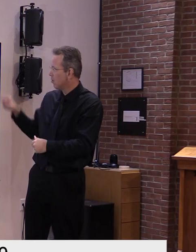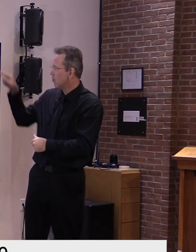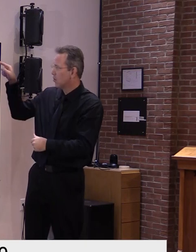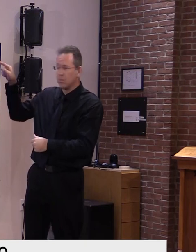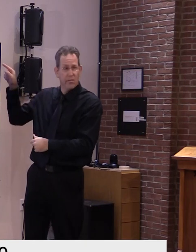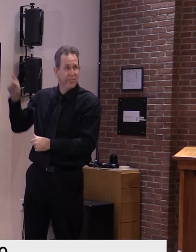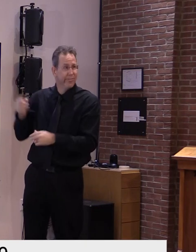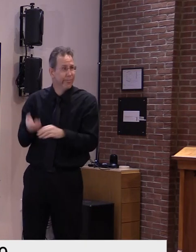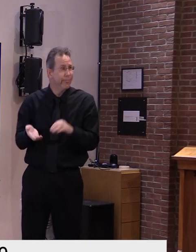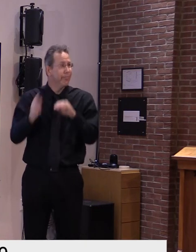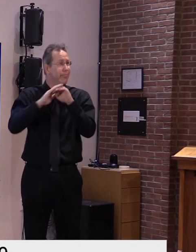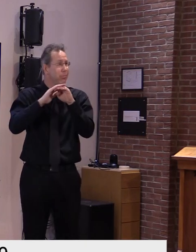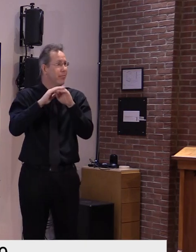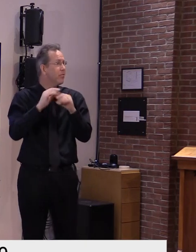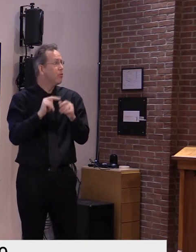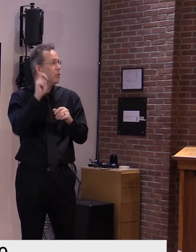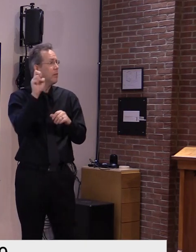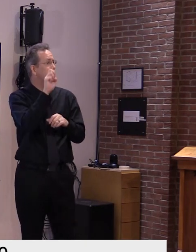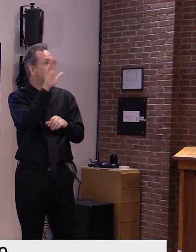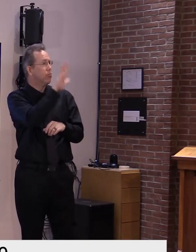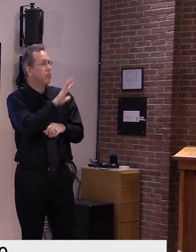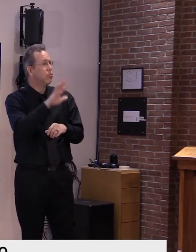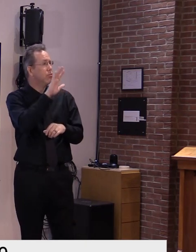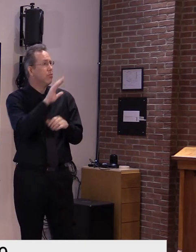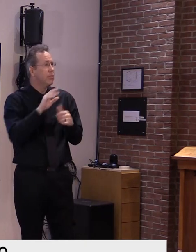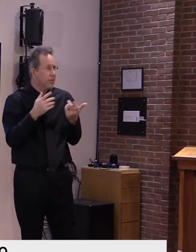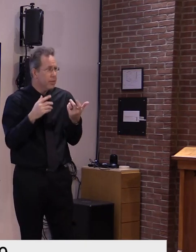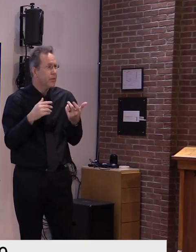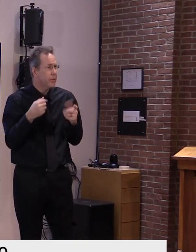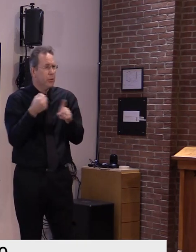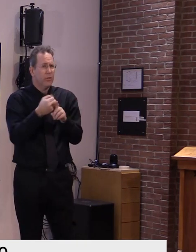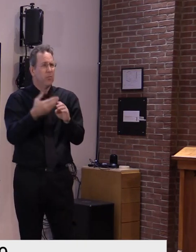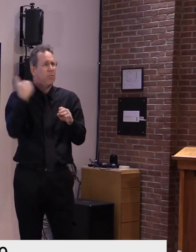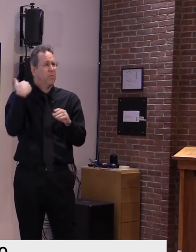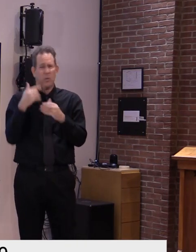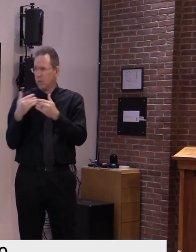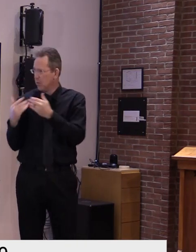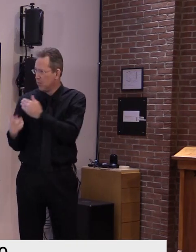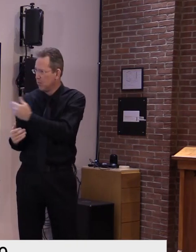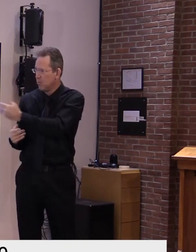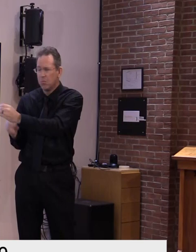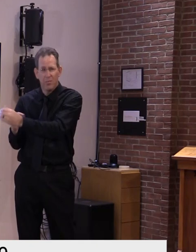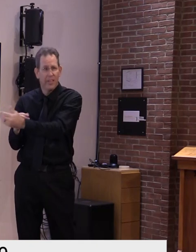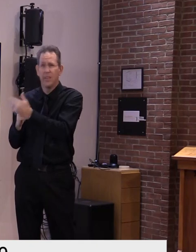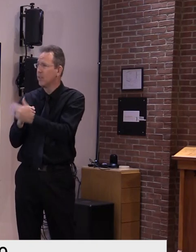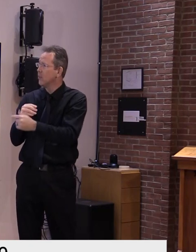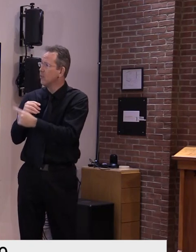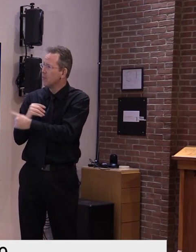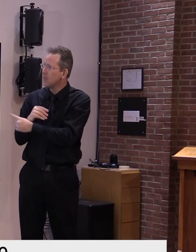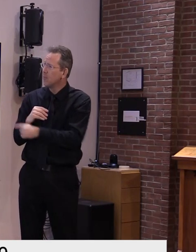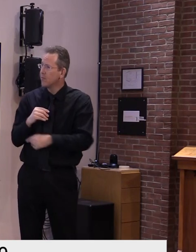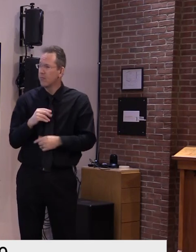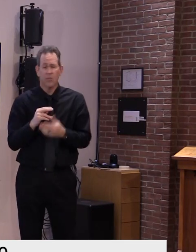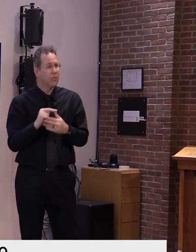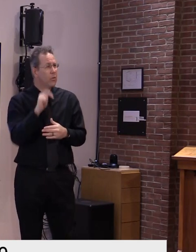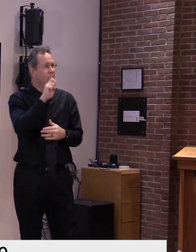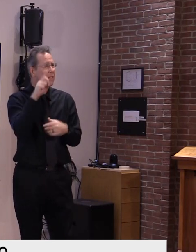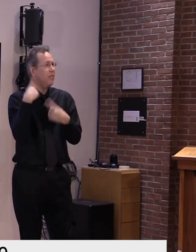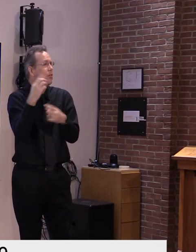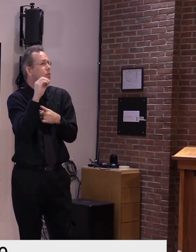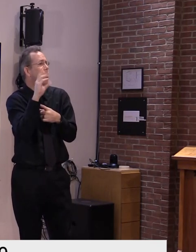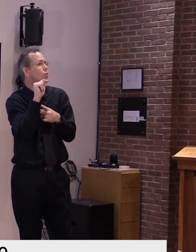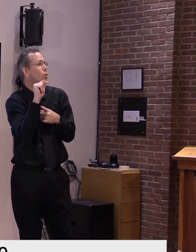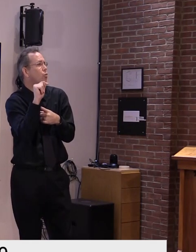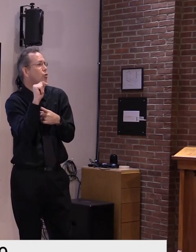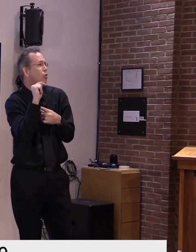in April. And as we reported last week, the case growth that started to slow over the past few weeks,